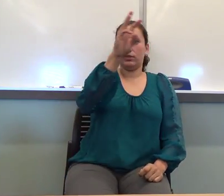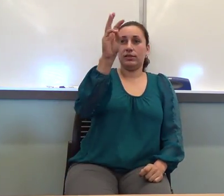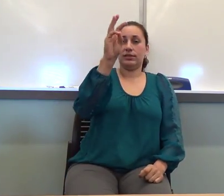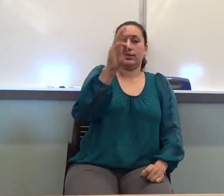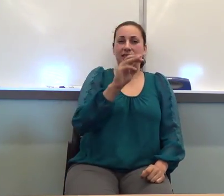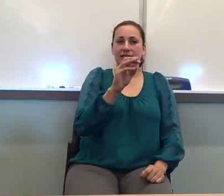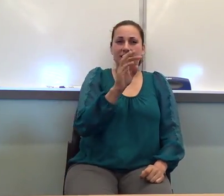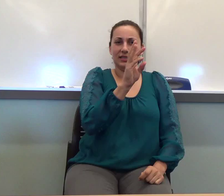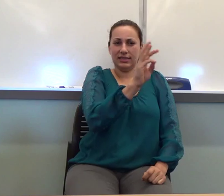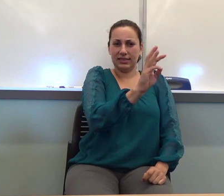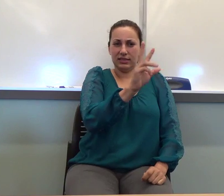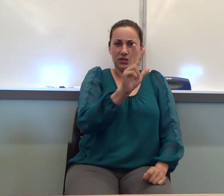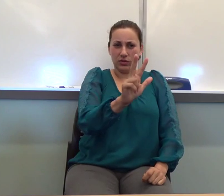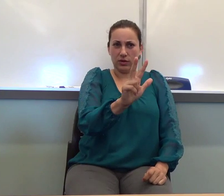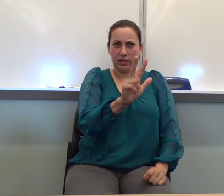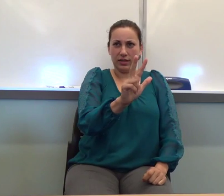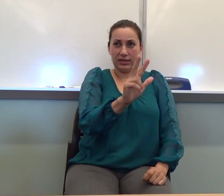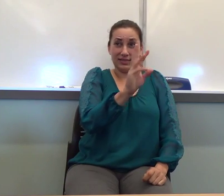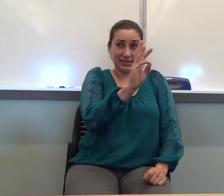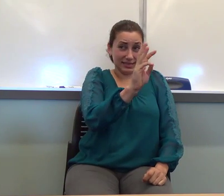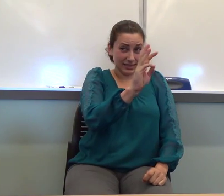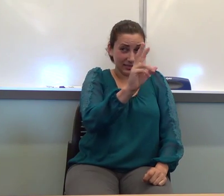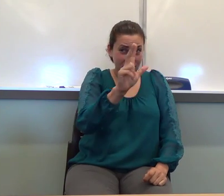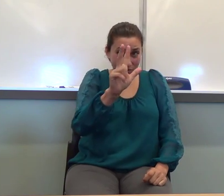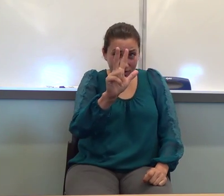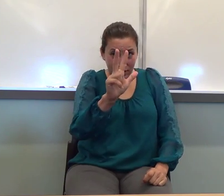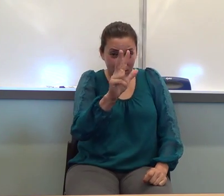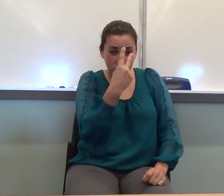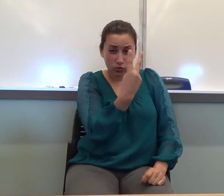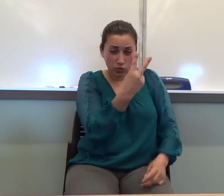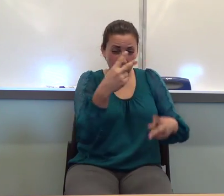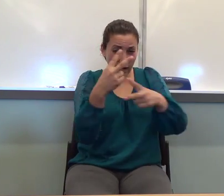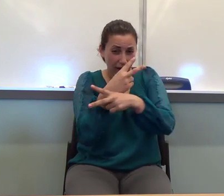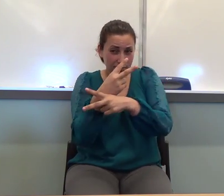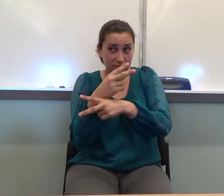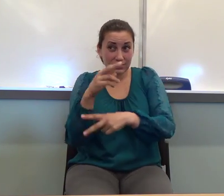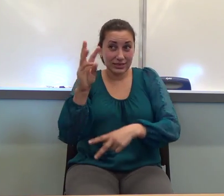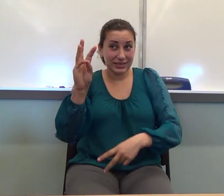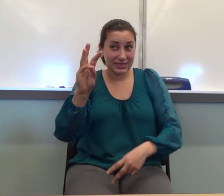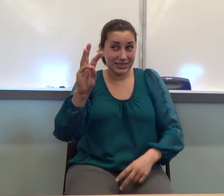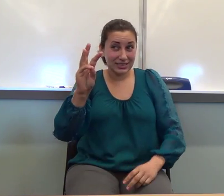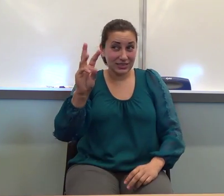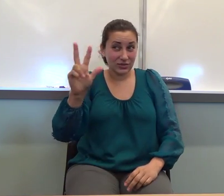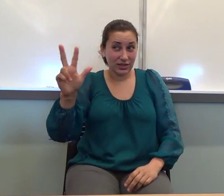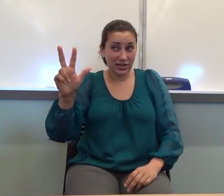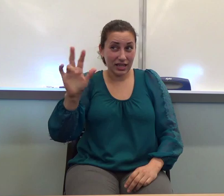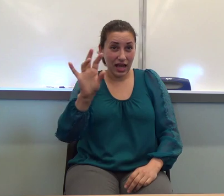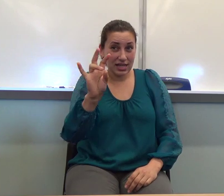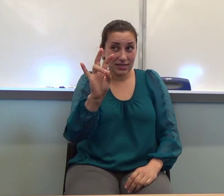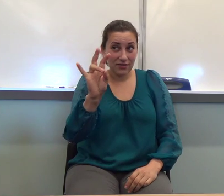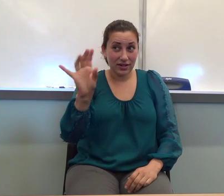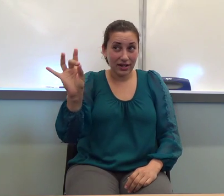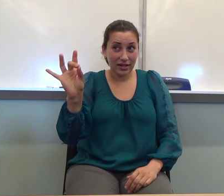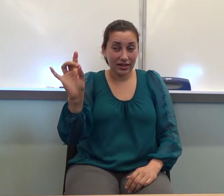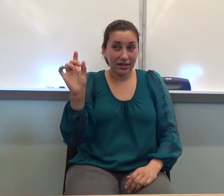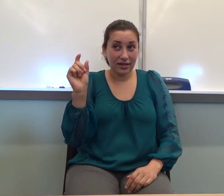right? No. A little more than that. A little more than that. 78. Yeah, that's